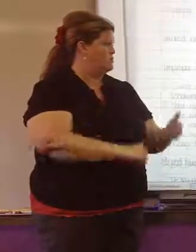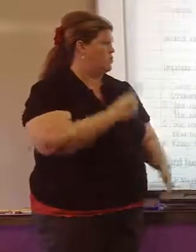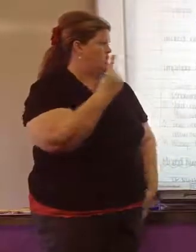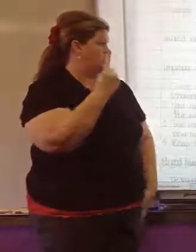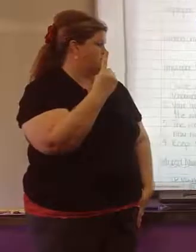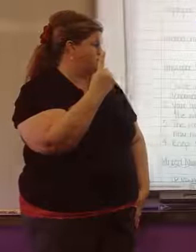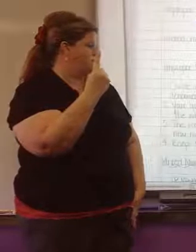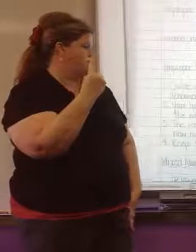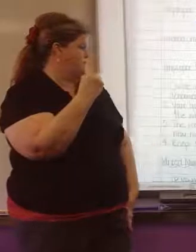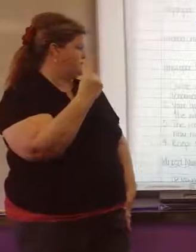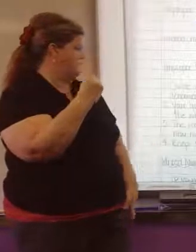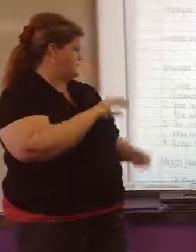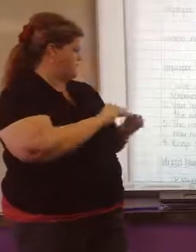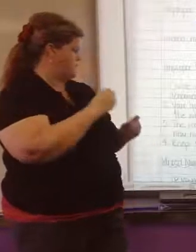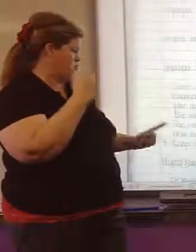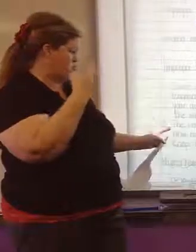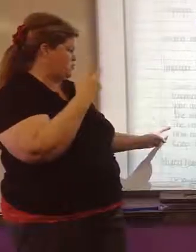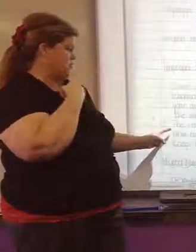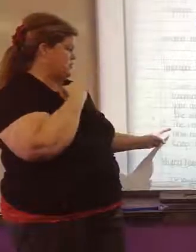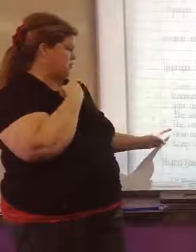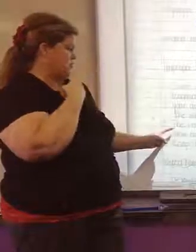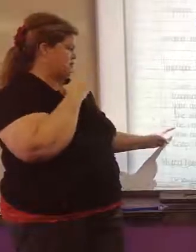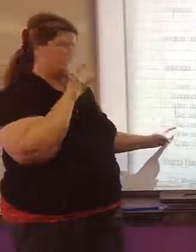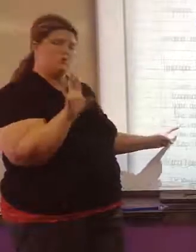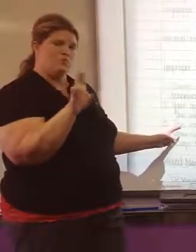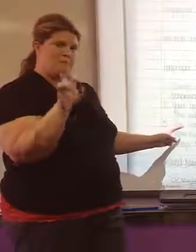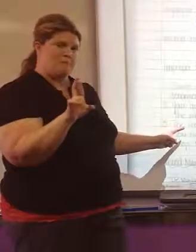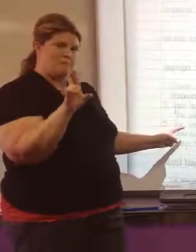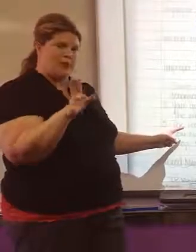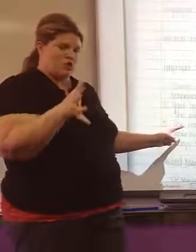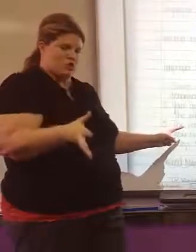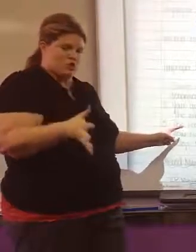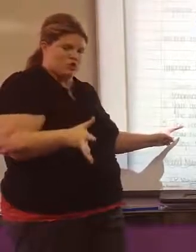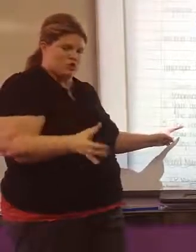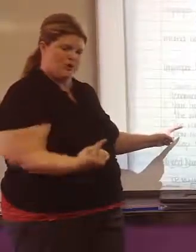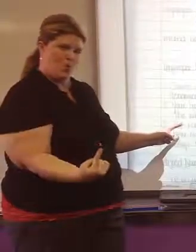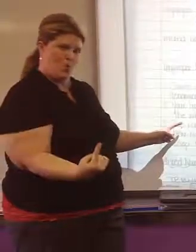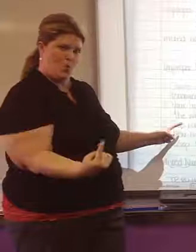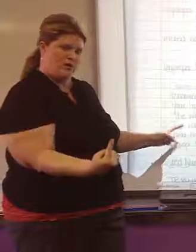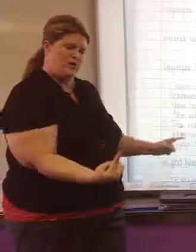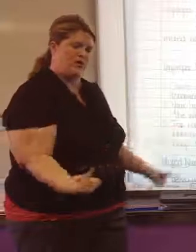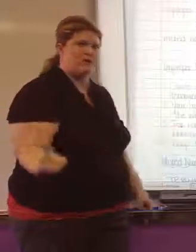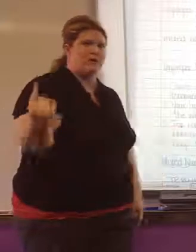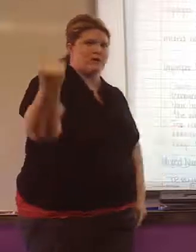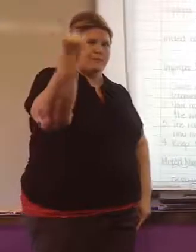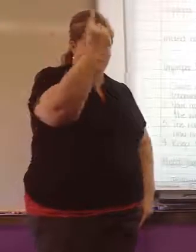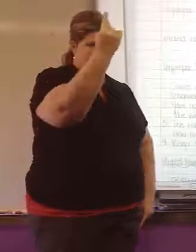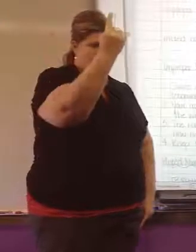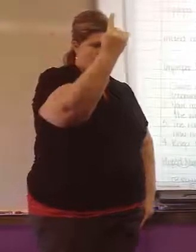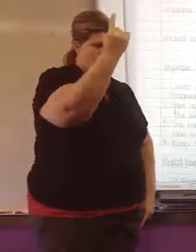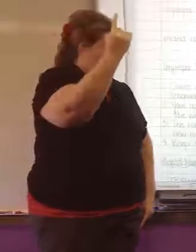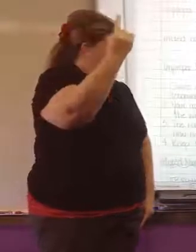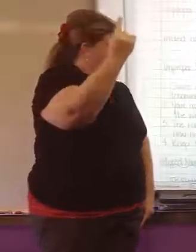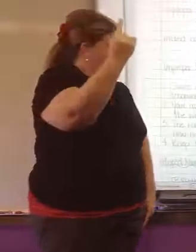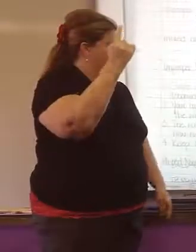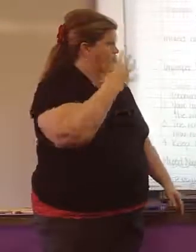1. Step number 3 tells you that the remainder comes up here. So you're going to